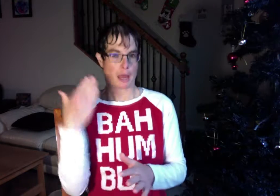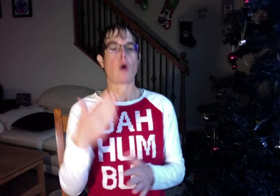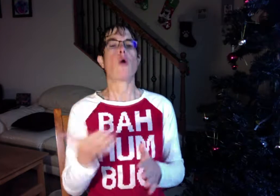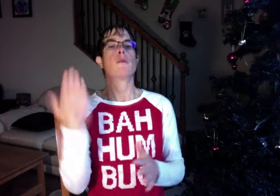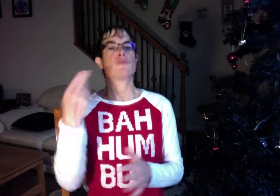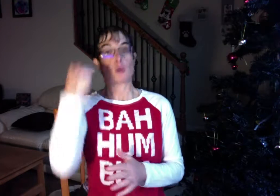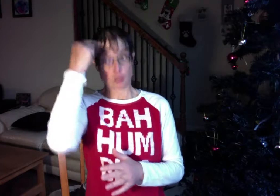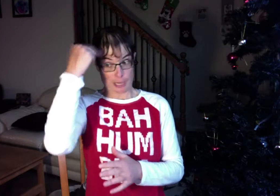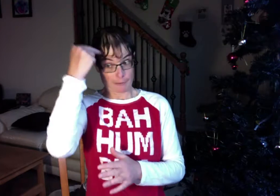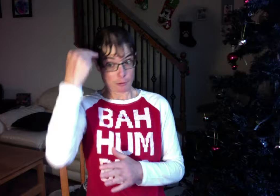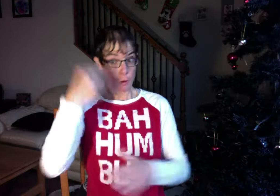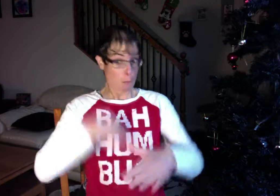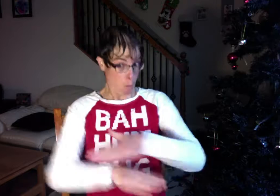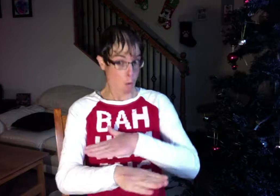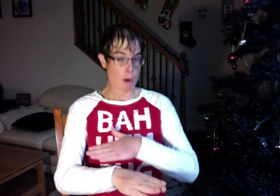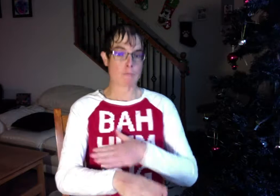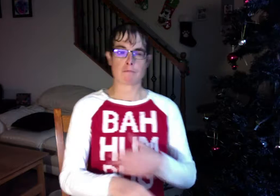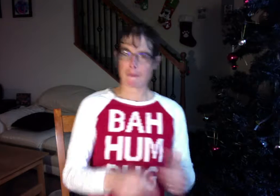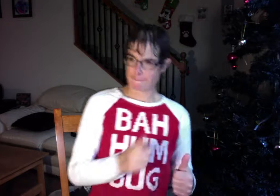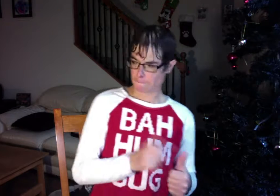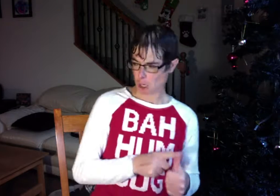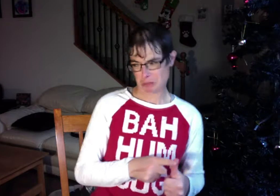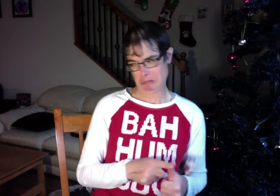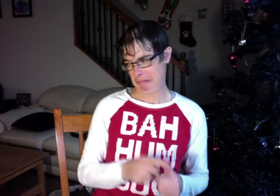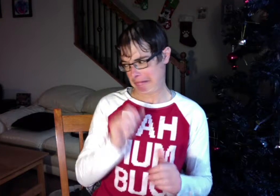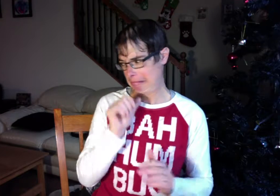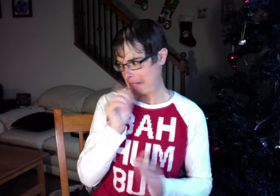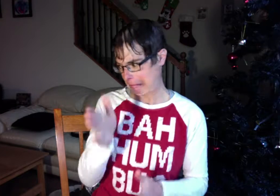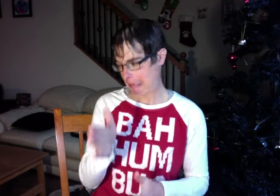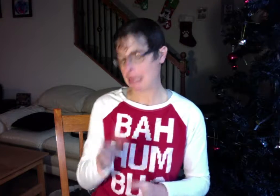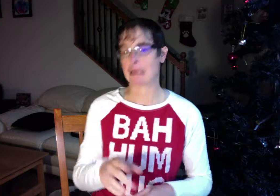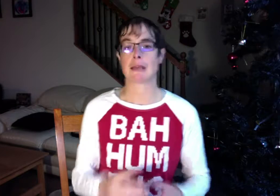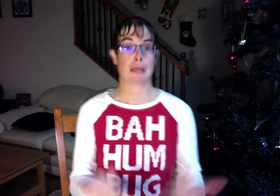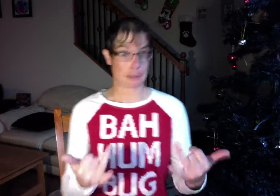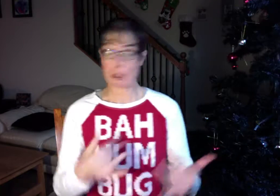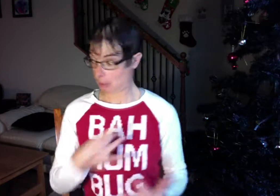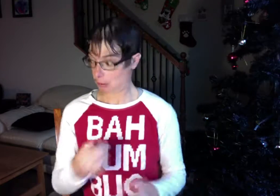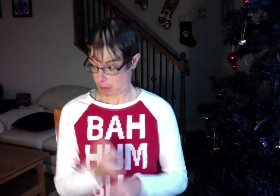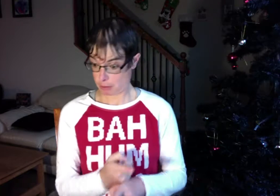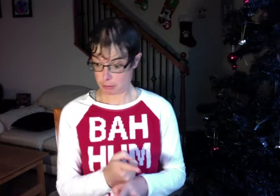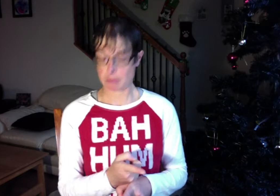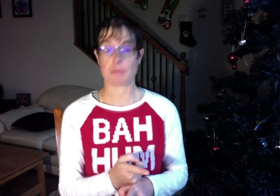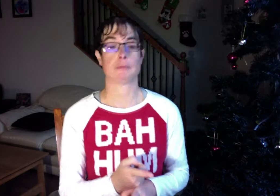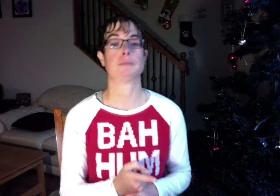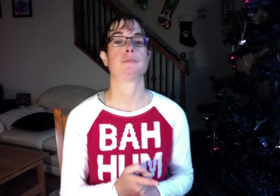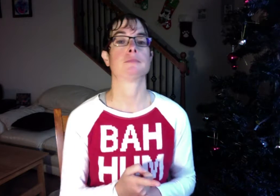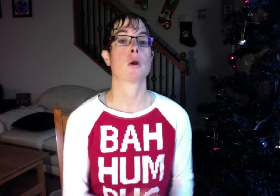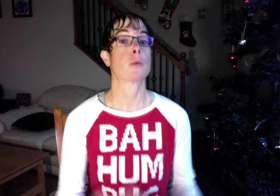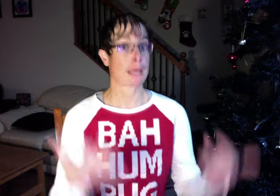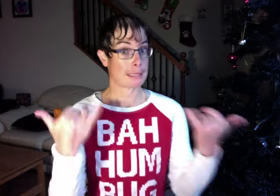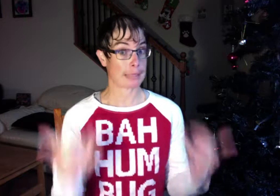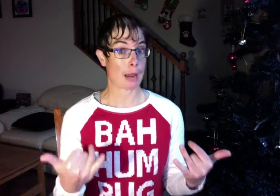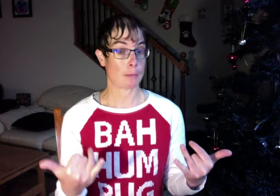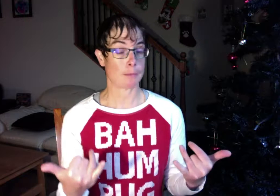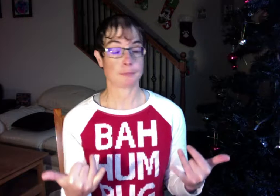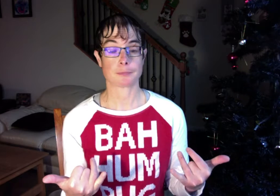have been impolite at first, but then you had to get used to him. Awesome job. Okay, let's move on. I want you to look. Actually, you could